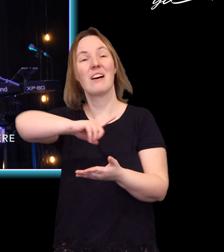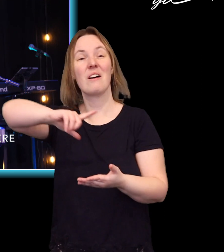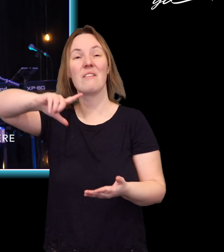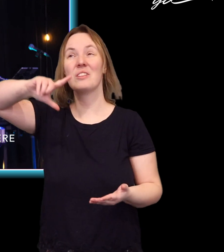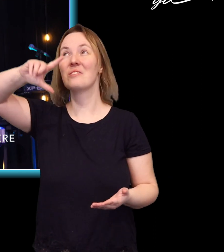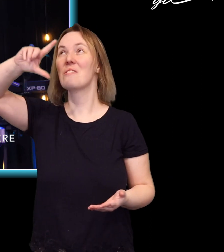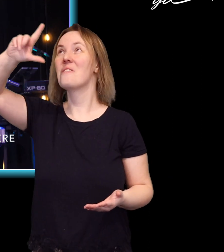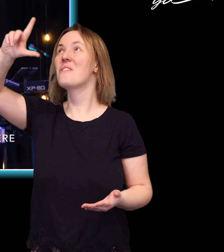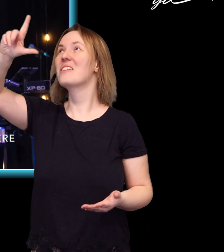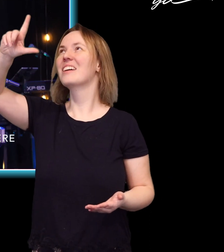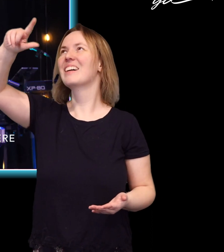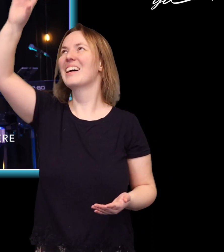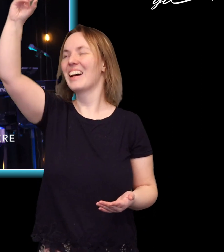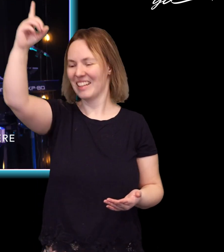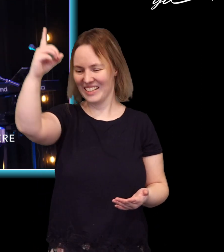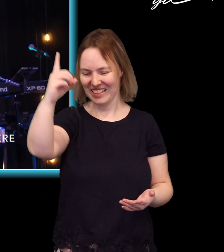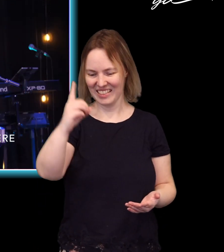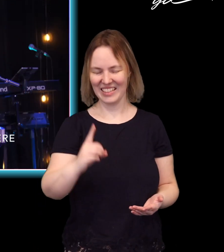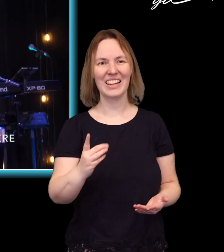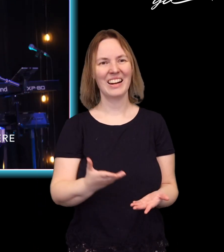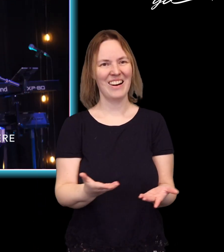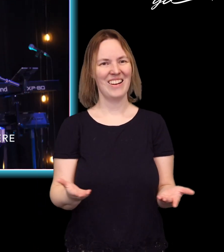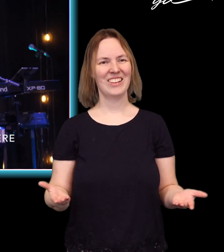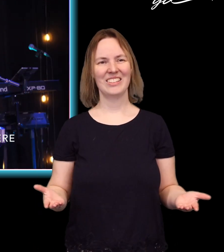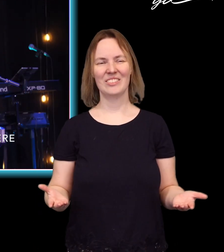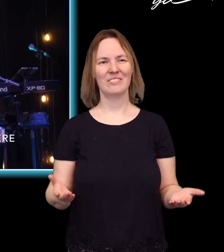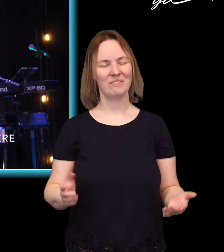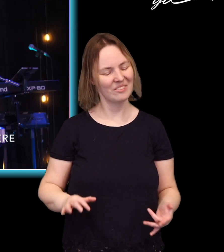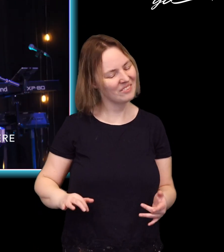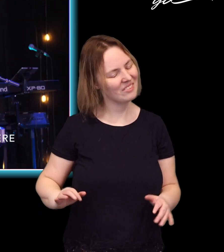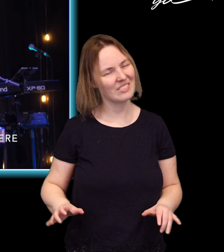Spirit of the Lord's here.